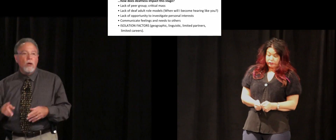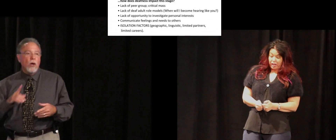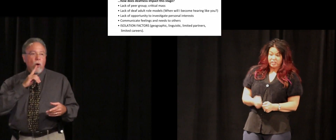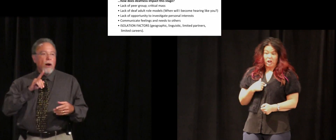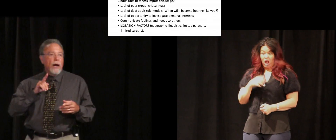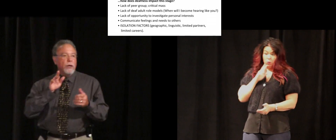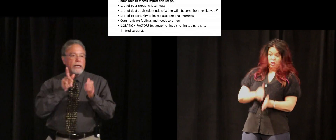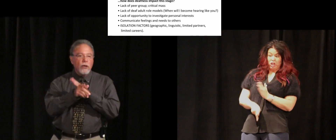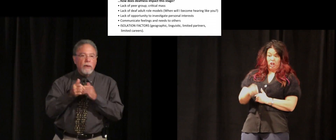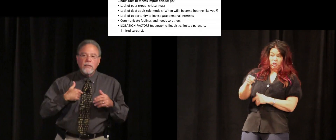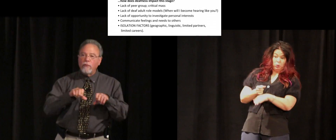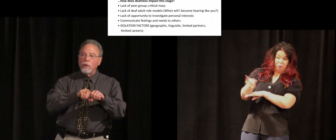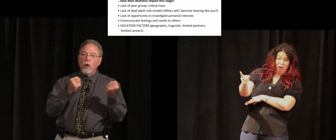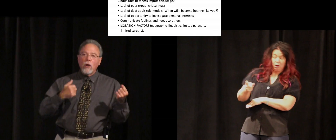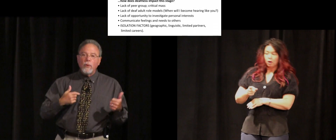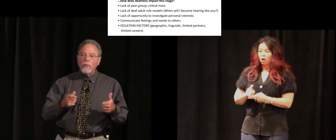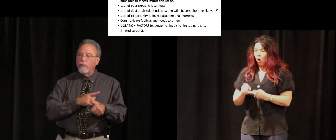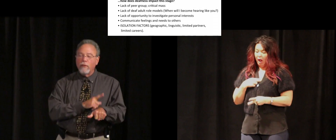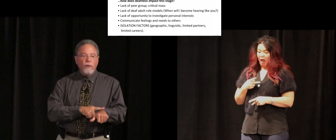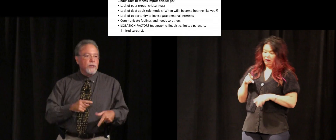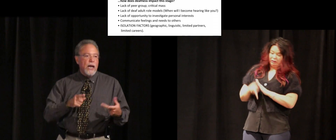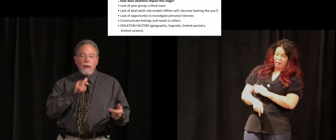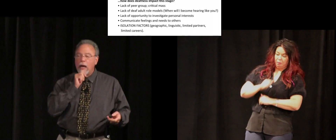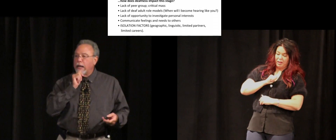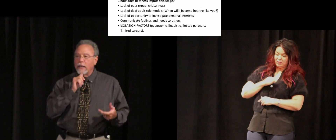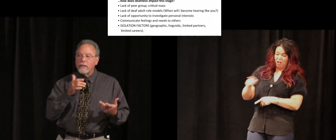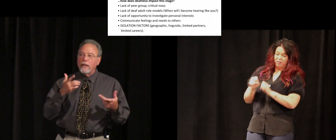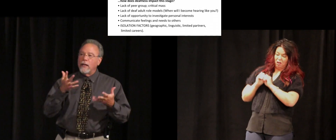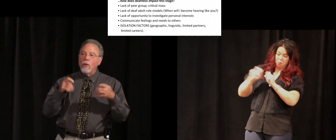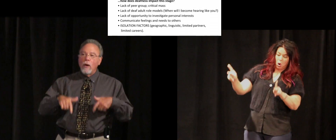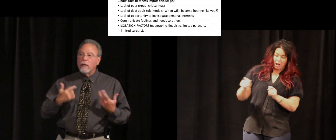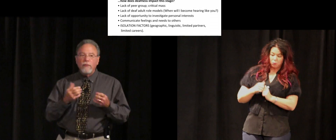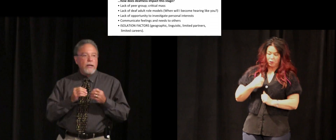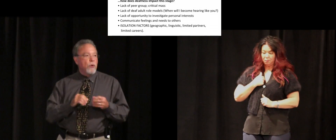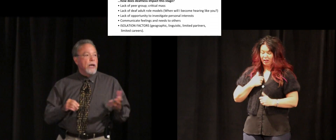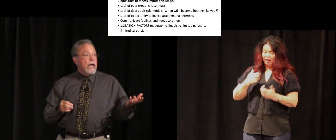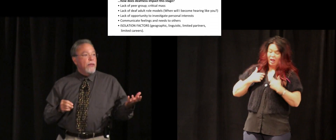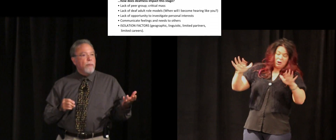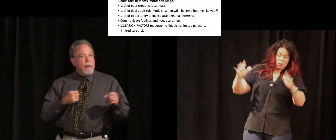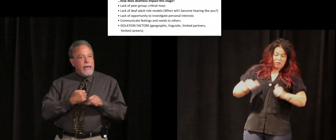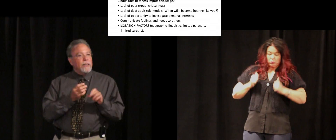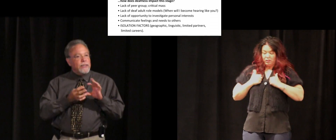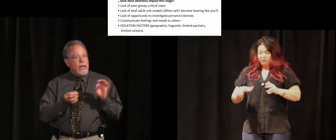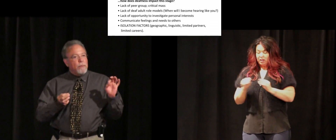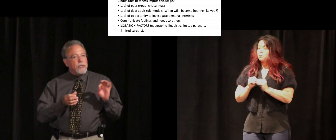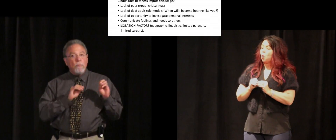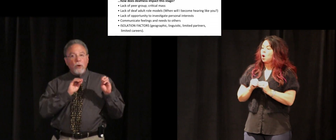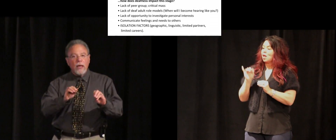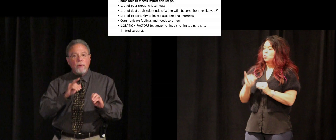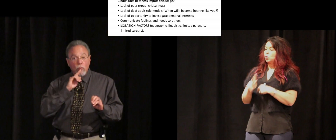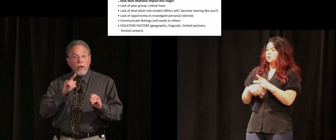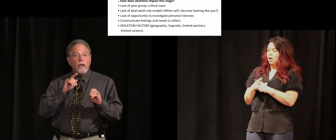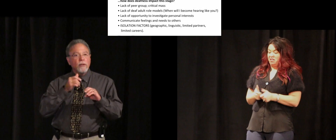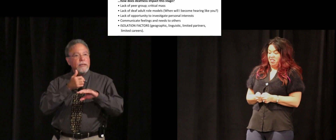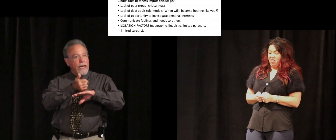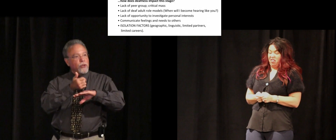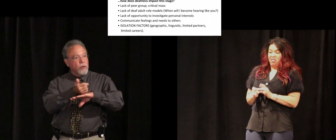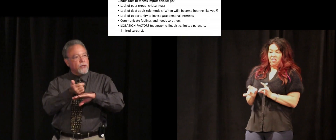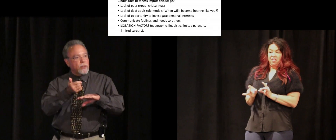without conscious decision in being depressed or anxious or acting out or aggressive